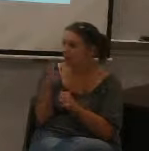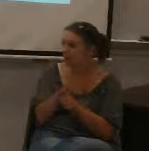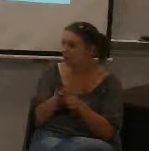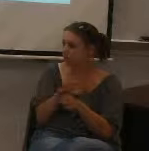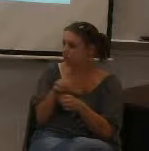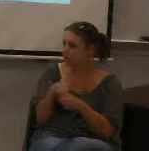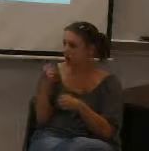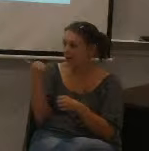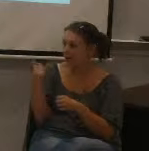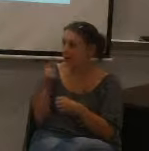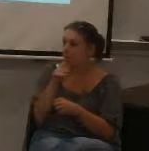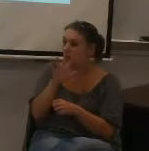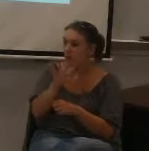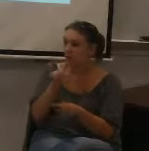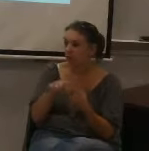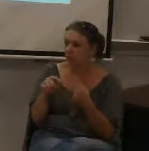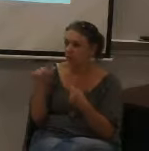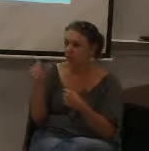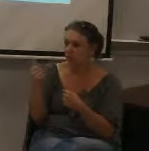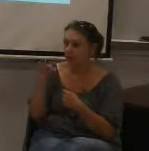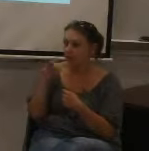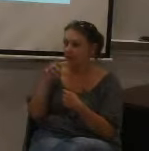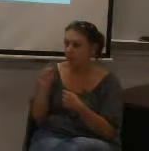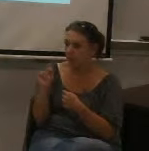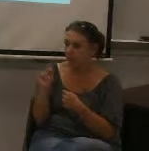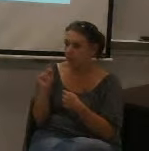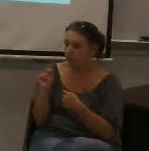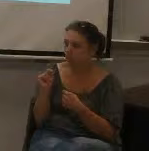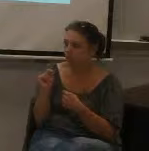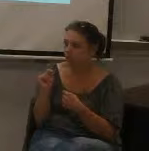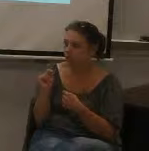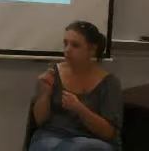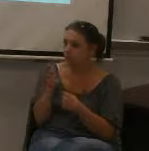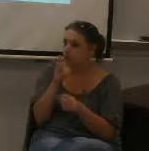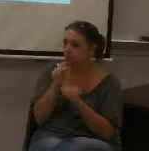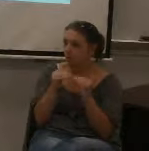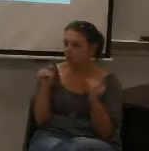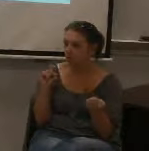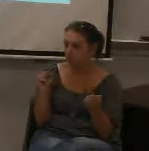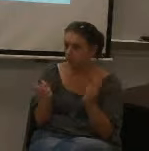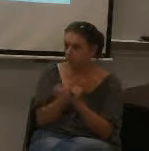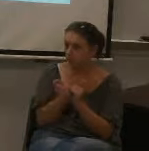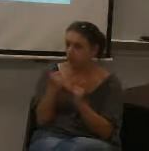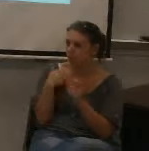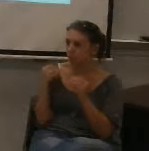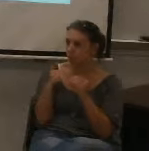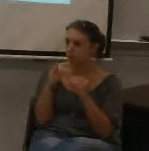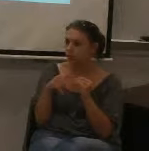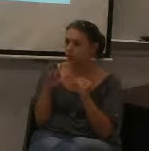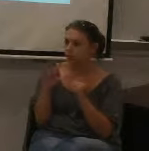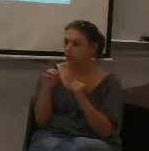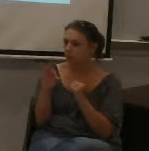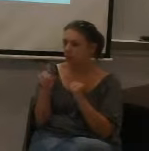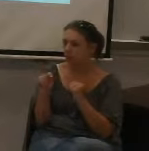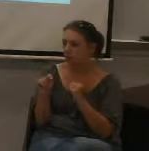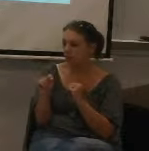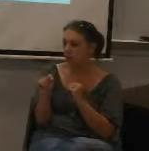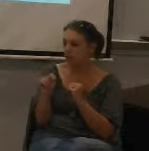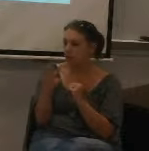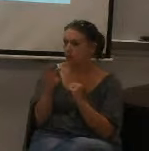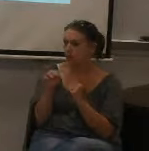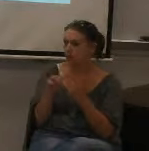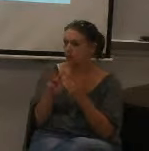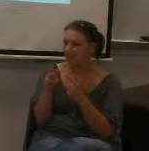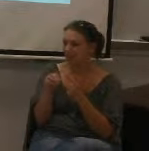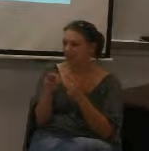areas in yellow are 5 to 10 feet water level change, and we have more than 50 feet and 40 to 60